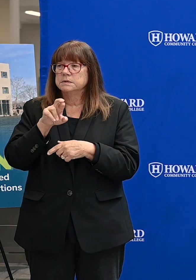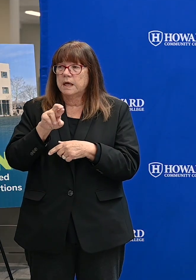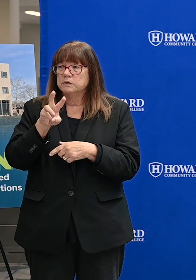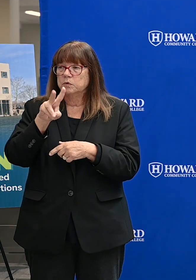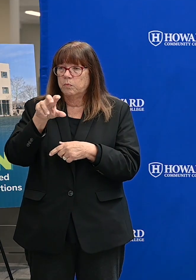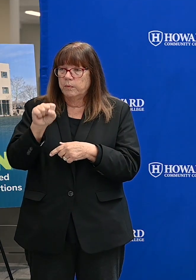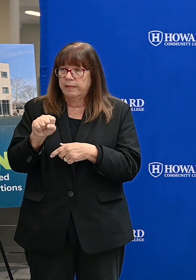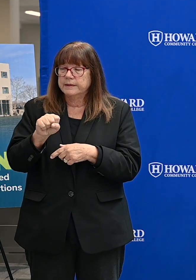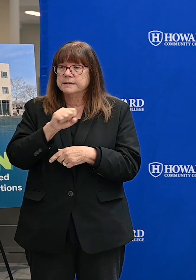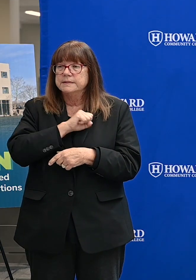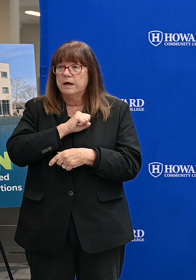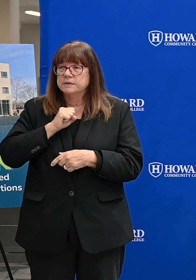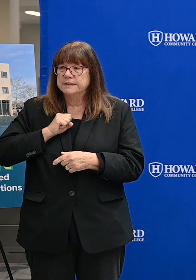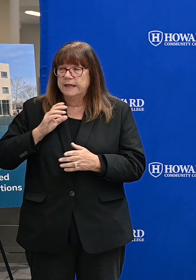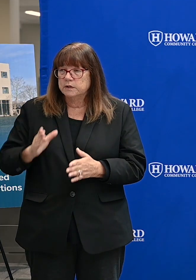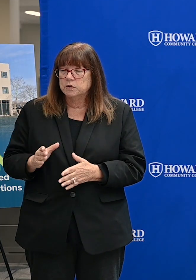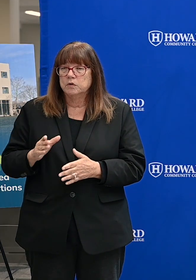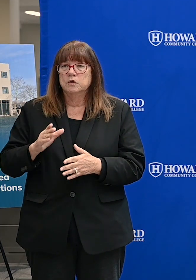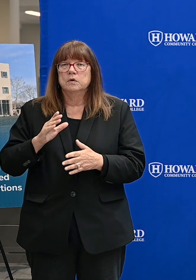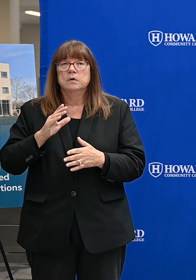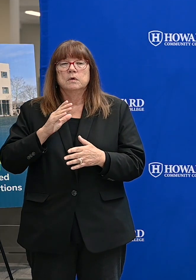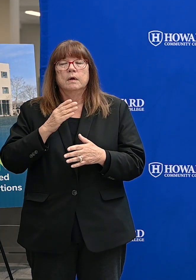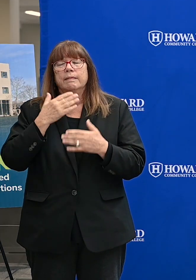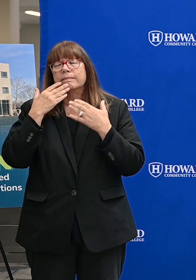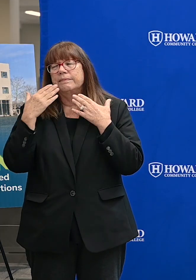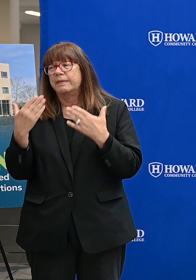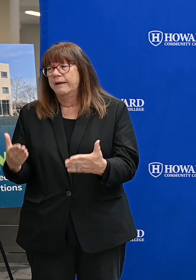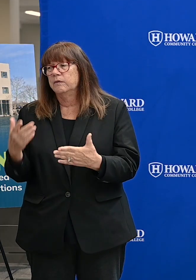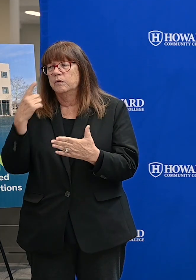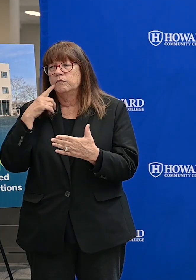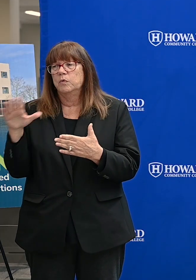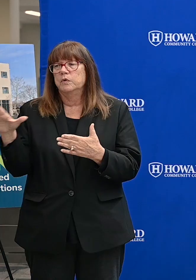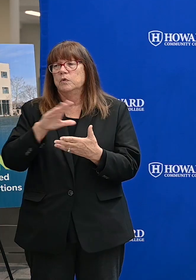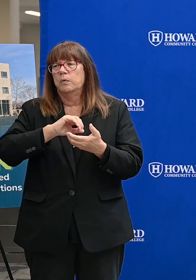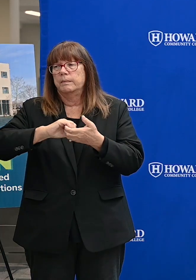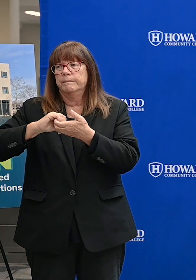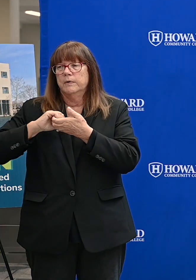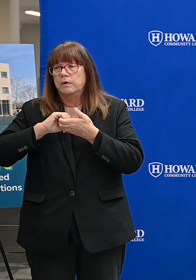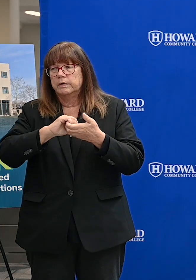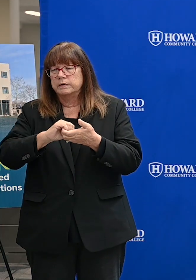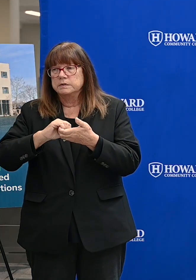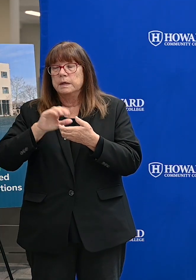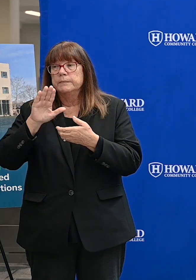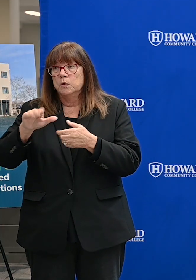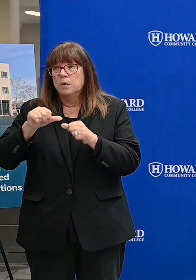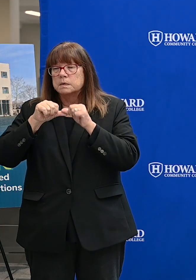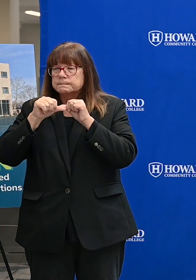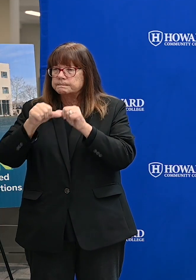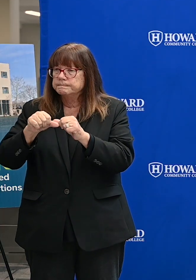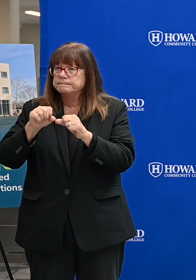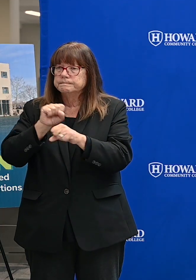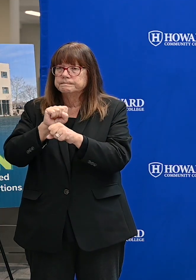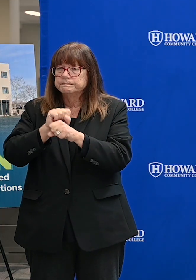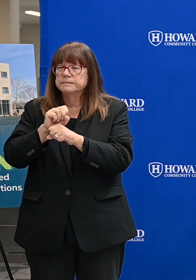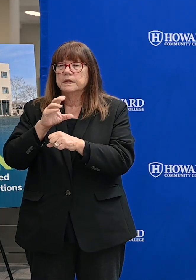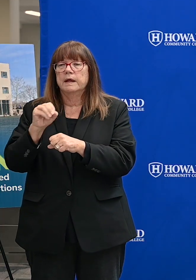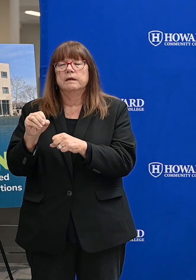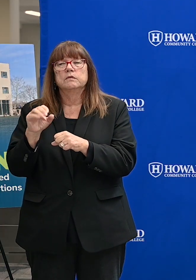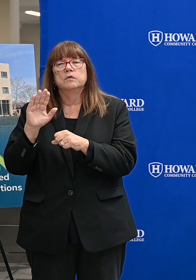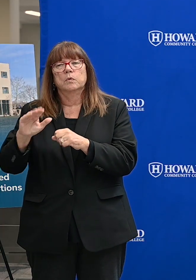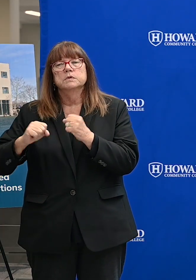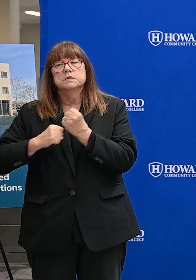Senator Guzan, thank you for your partnership, your dedication, and your